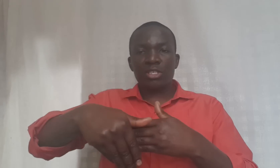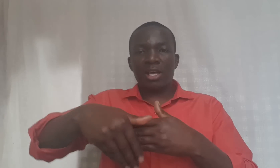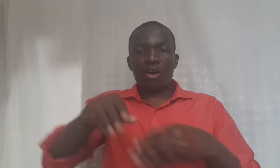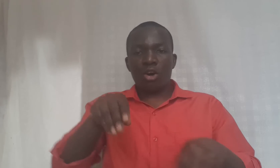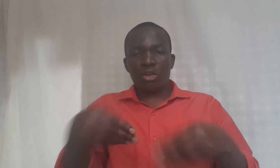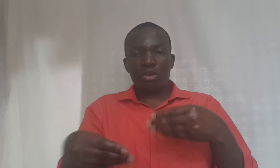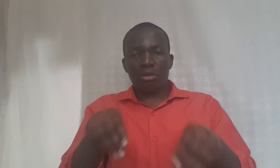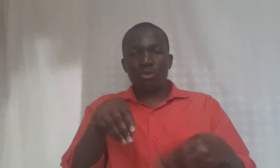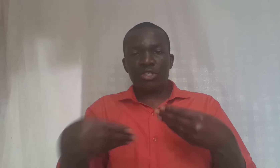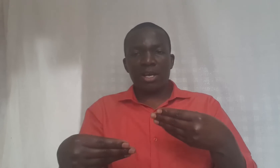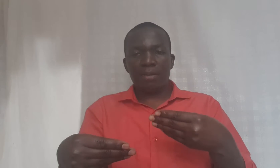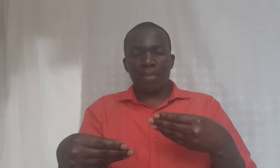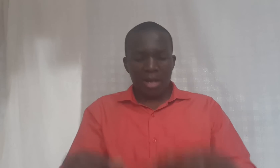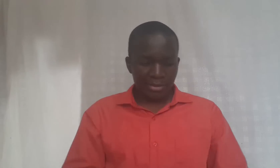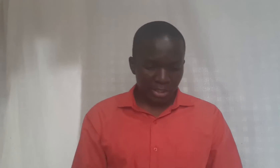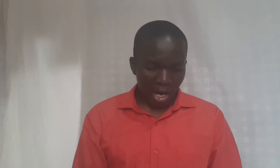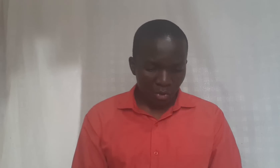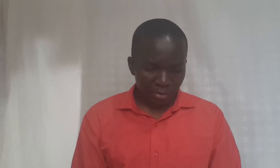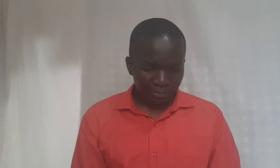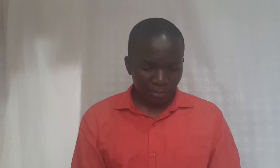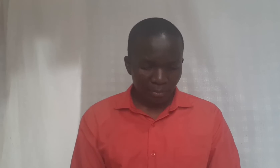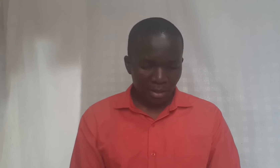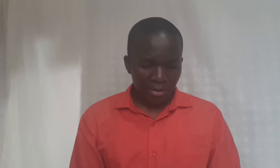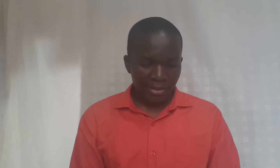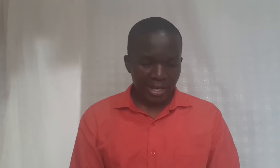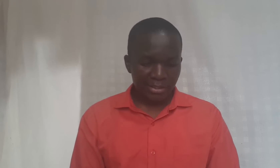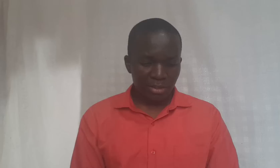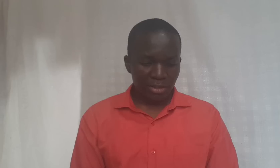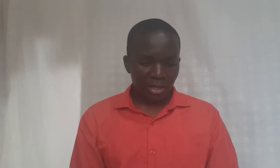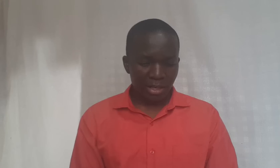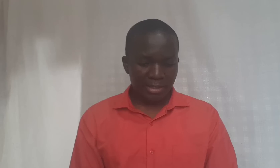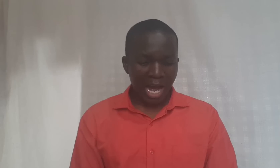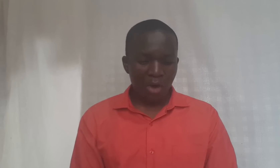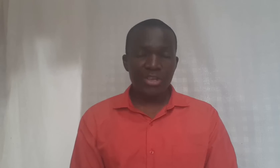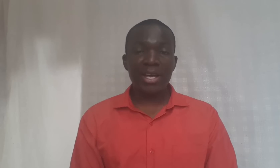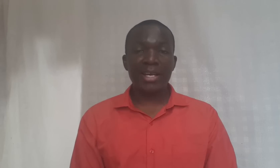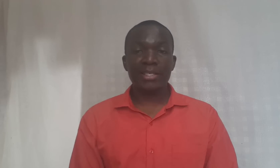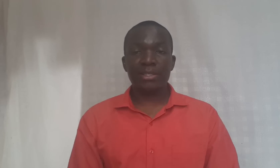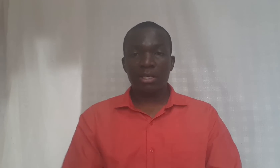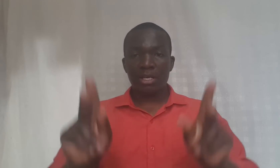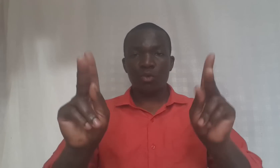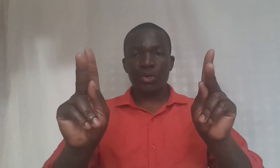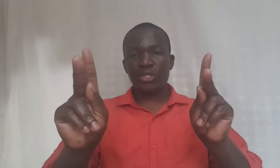Busia or Busia as a town. The next town here is, we use